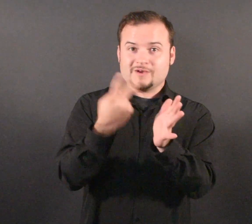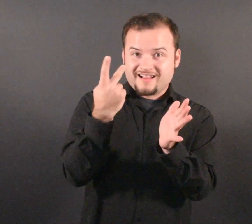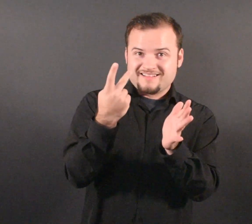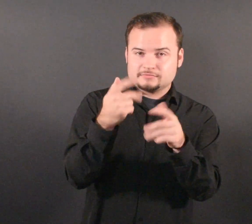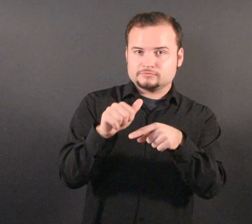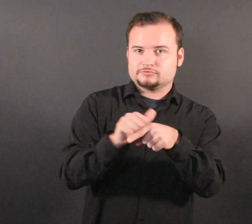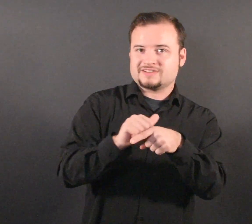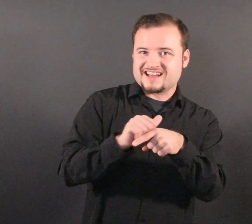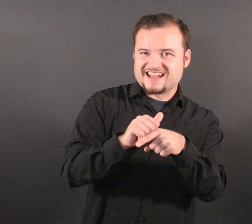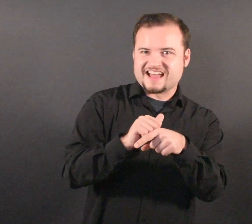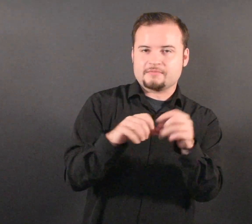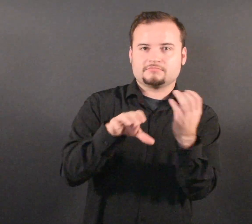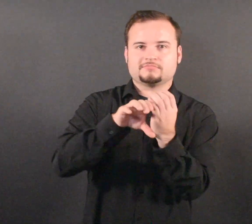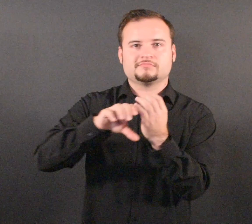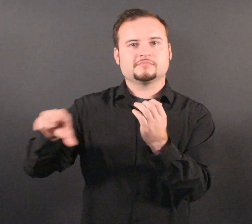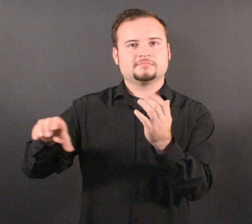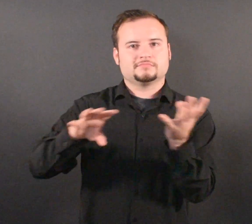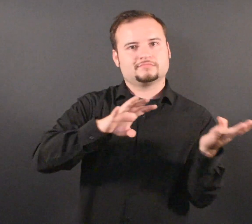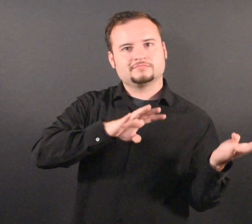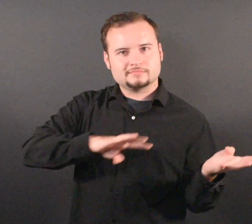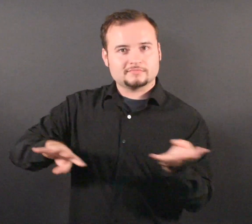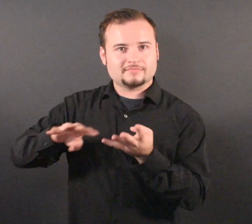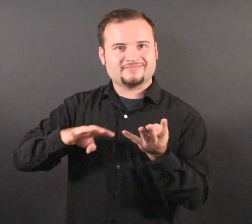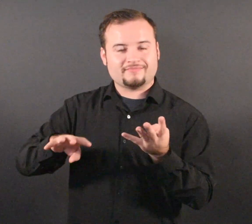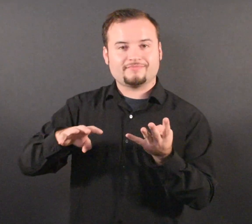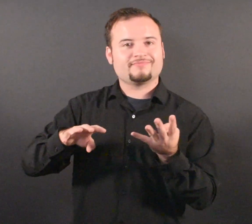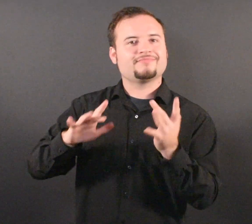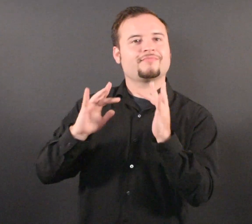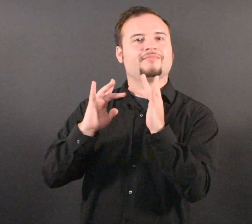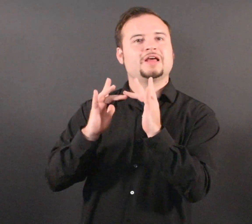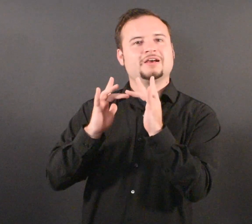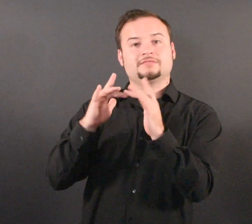Dual Training Pipeline Virtual Speaker Series.